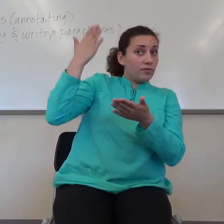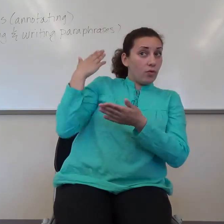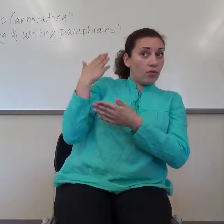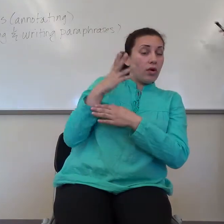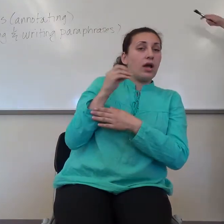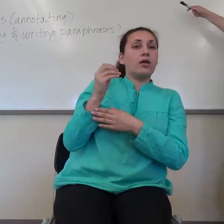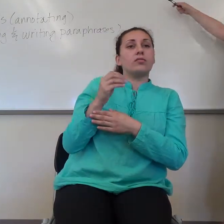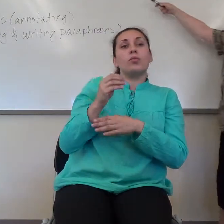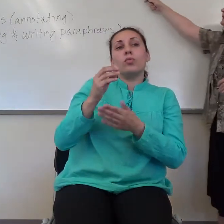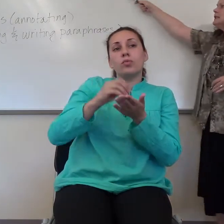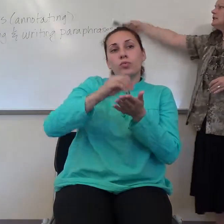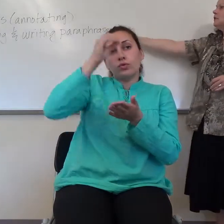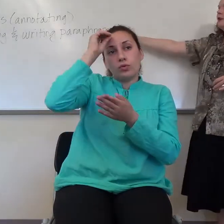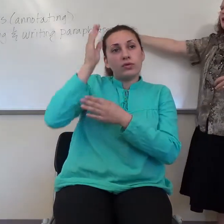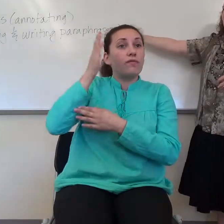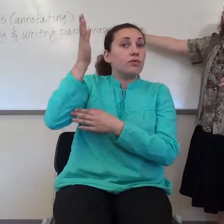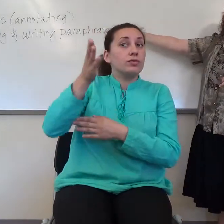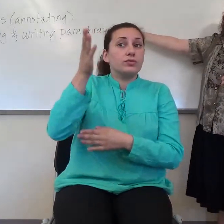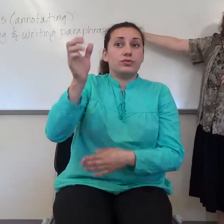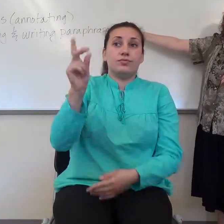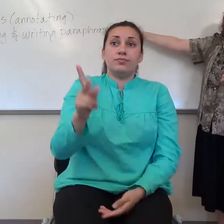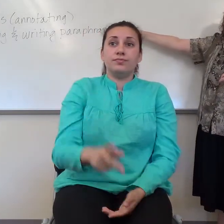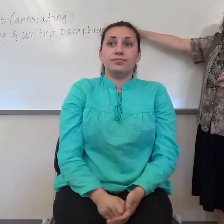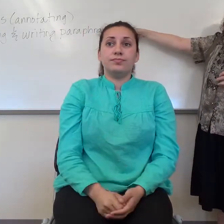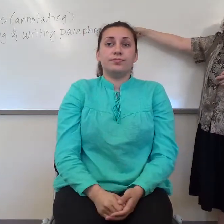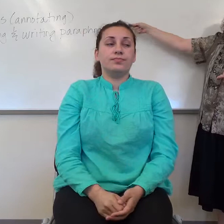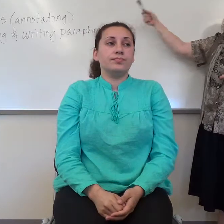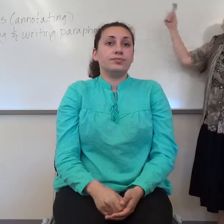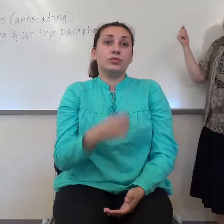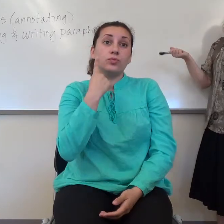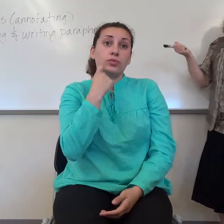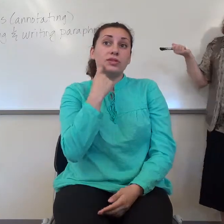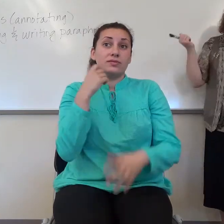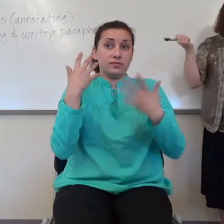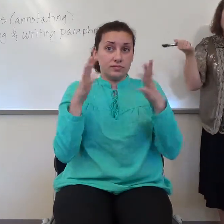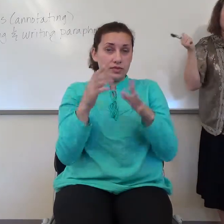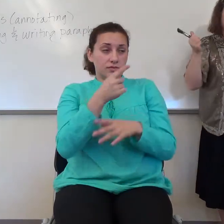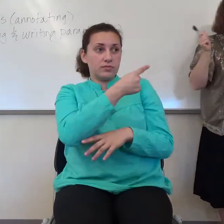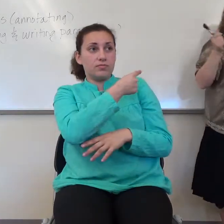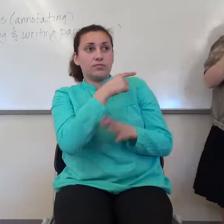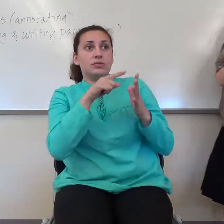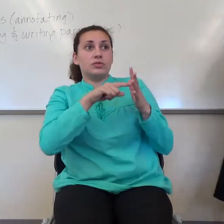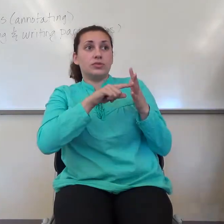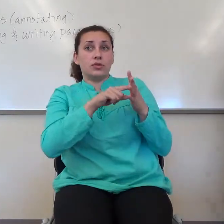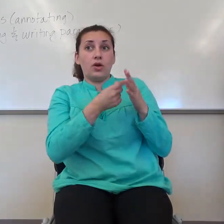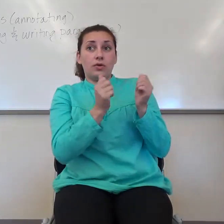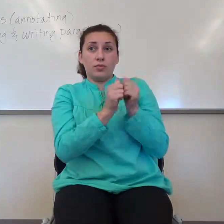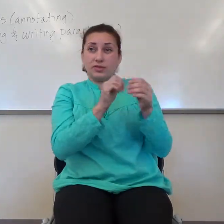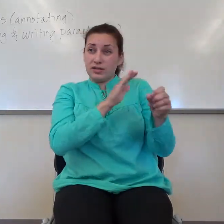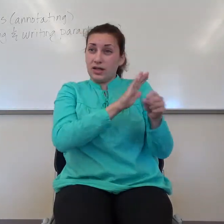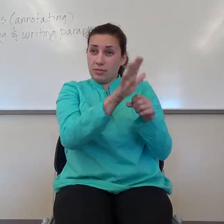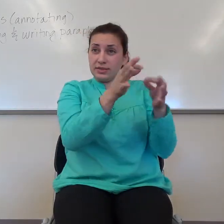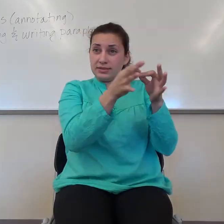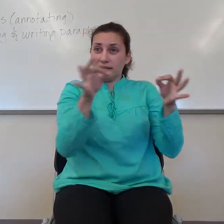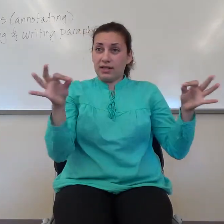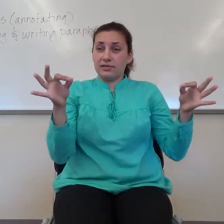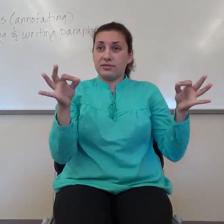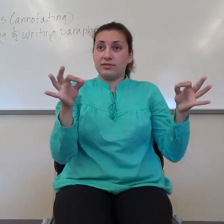is what we've done so far. We started off with the complete sentences idea, and as you can see, that